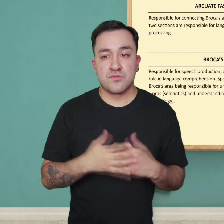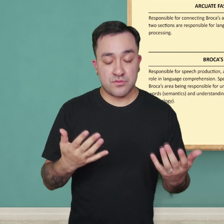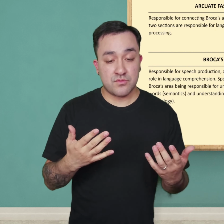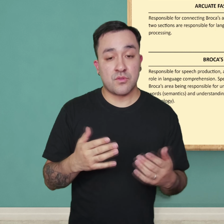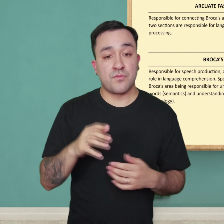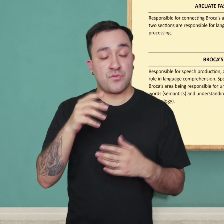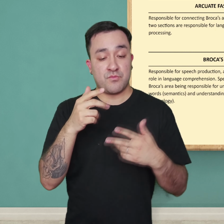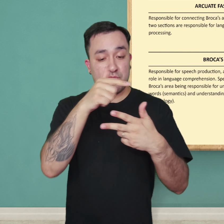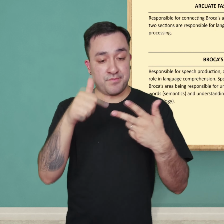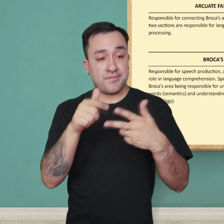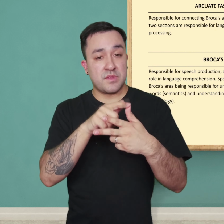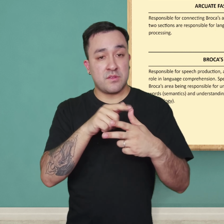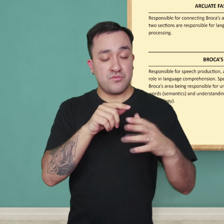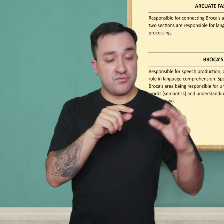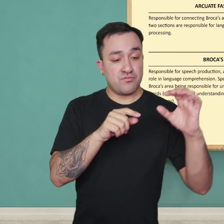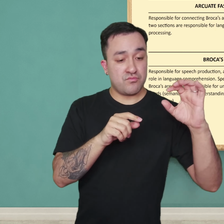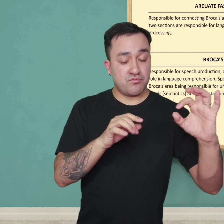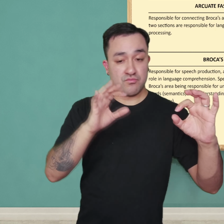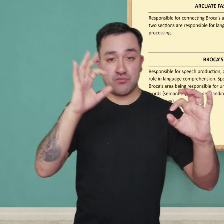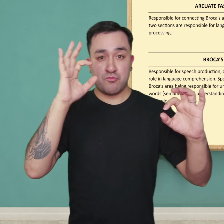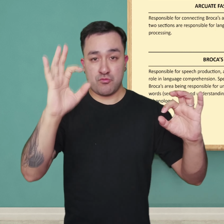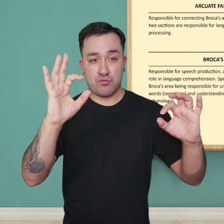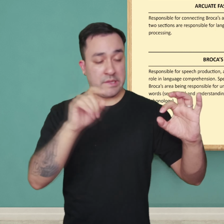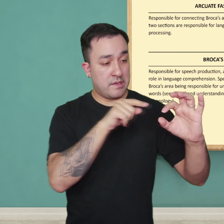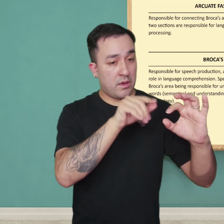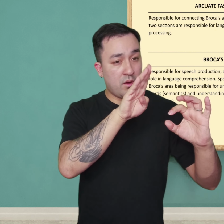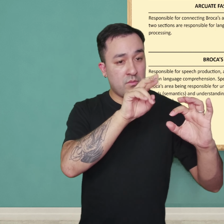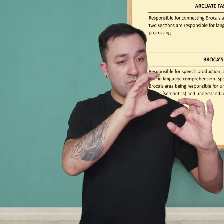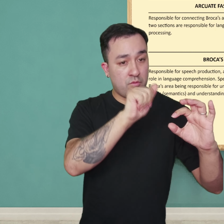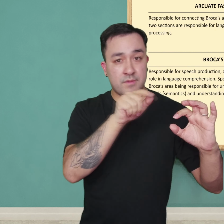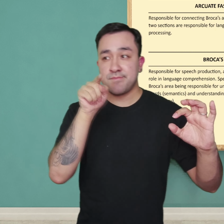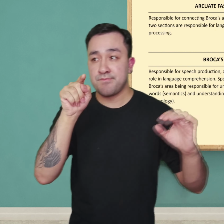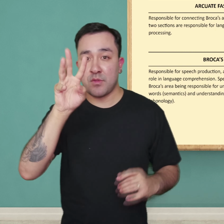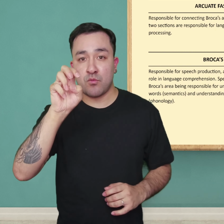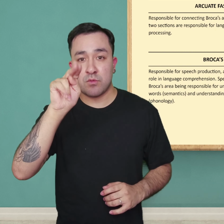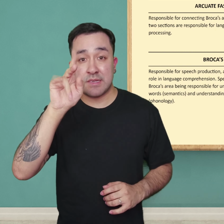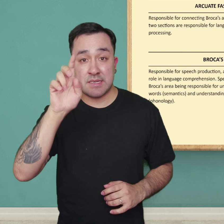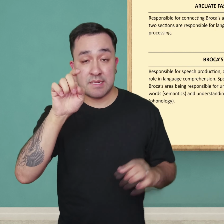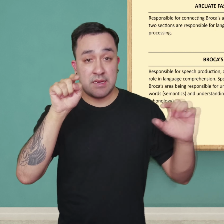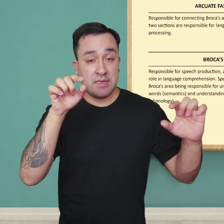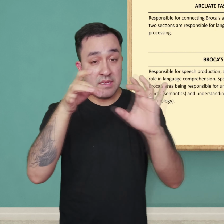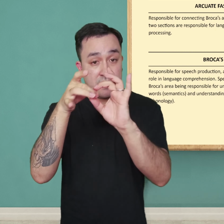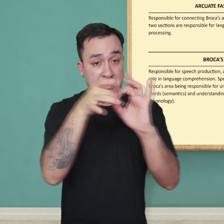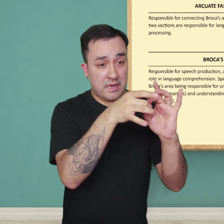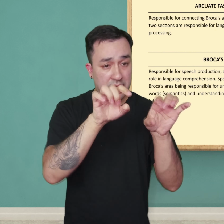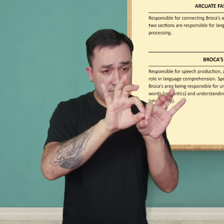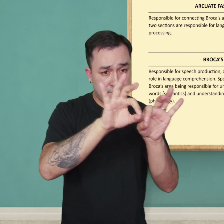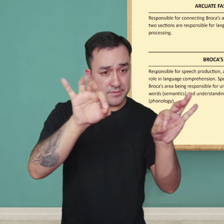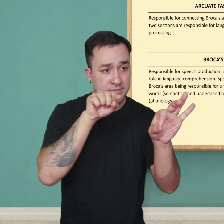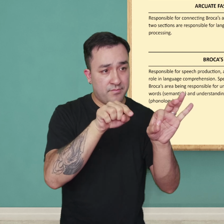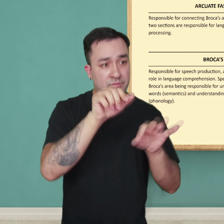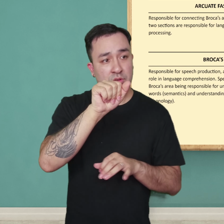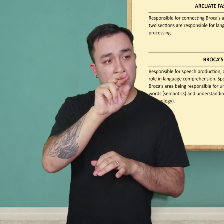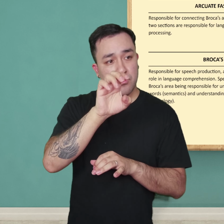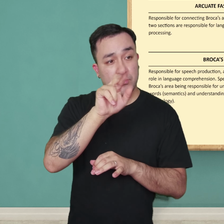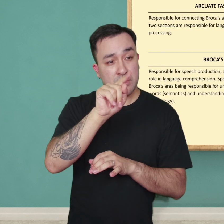So, what is happening in the brain during language learning? First, let's look at three important areas of the brain. The first